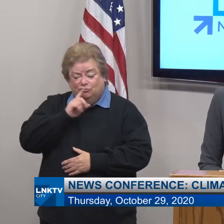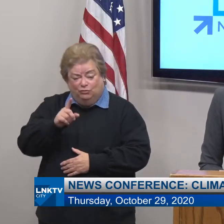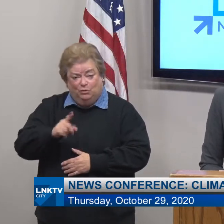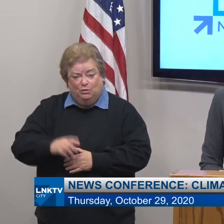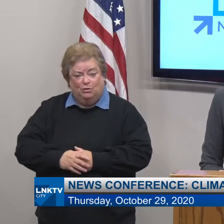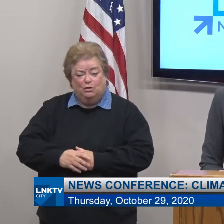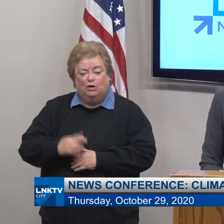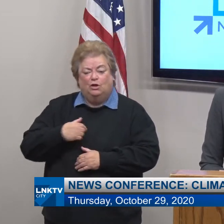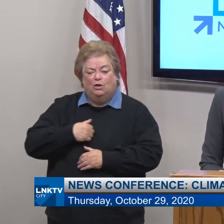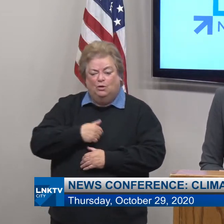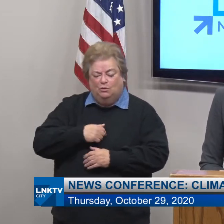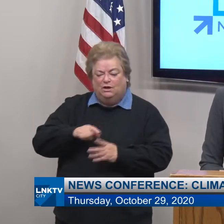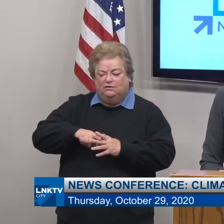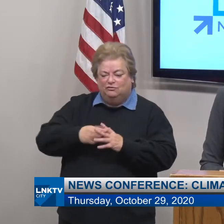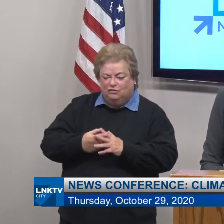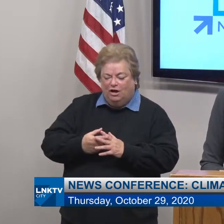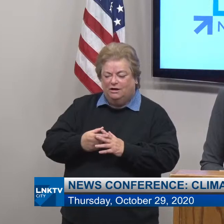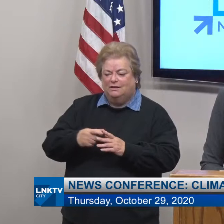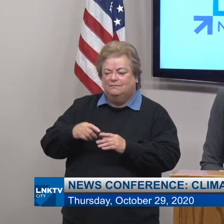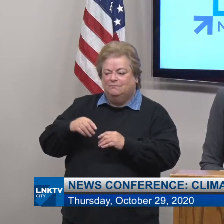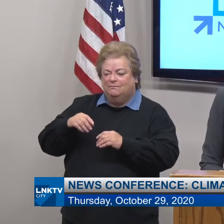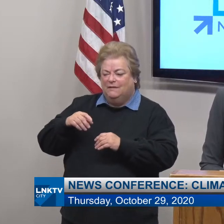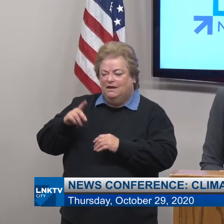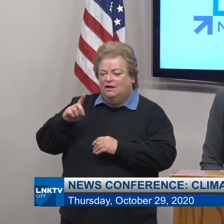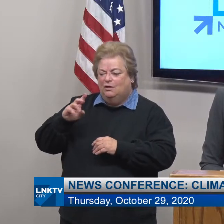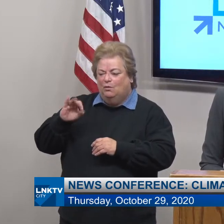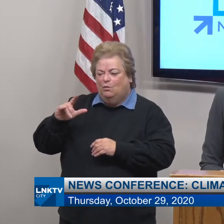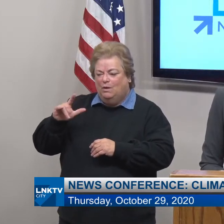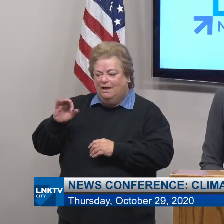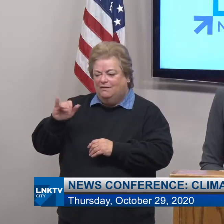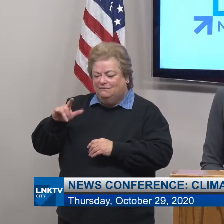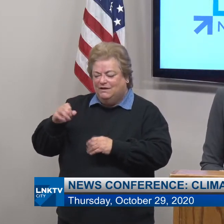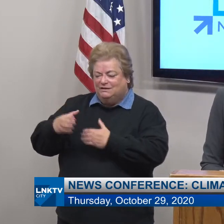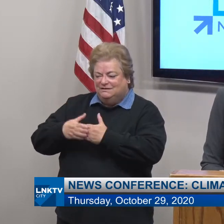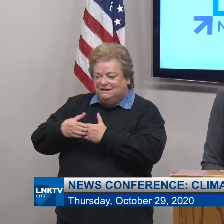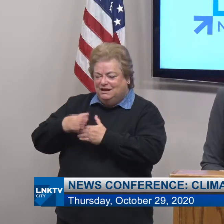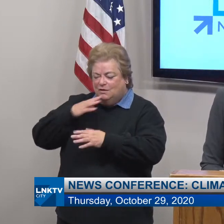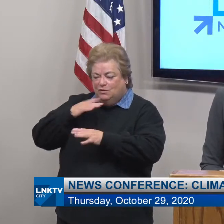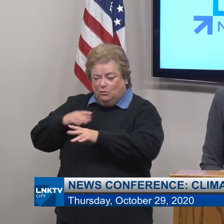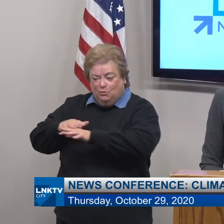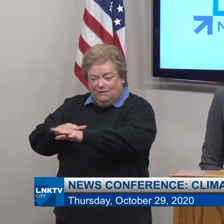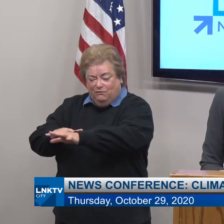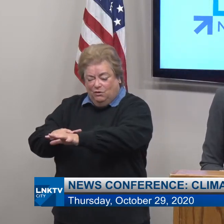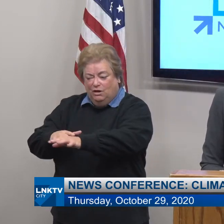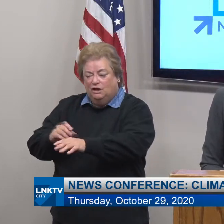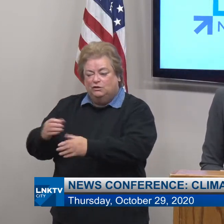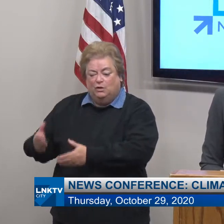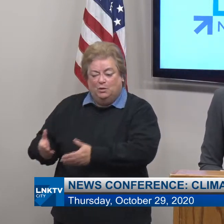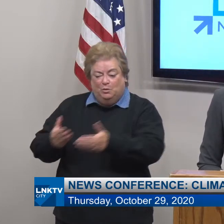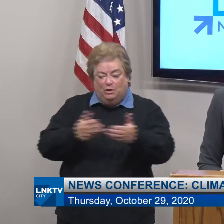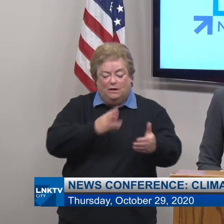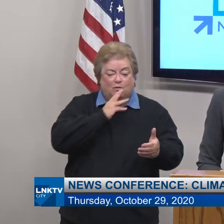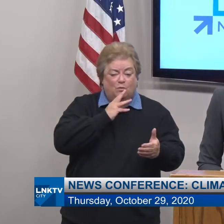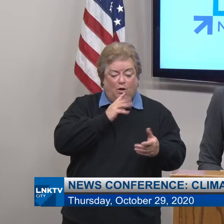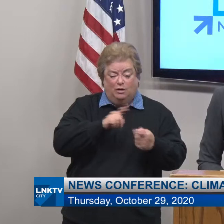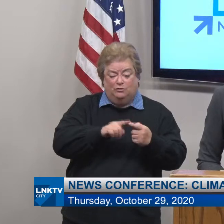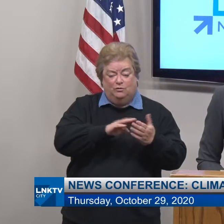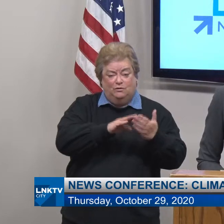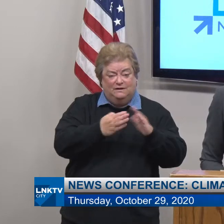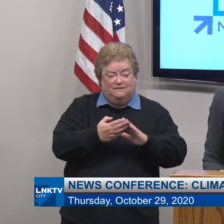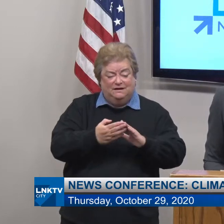began constructing well fields near the Platte River and pipelines to bring that water to a city whose growth depended upon